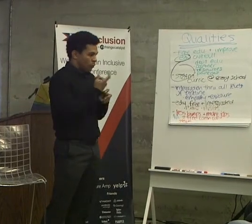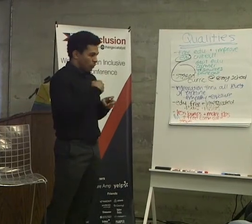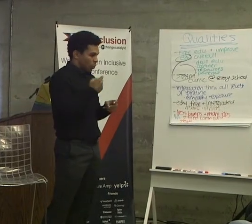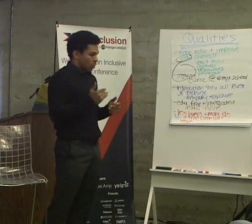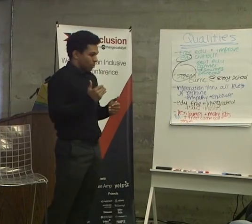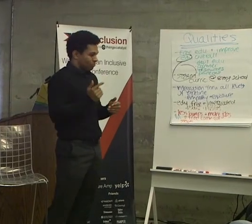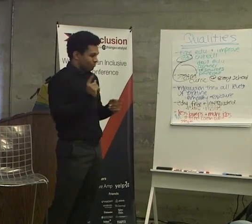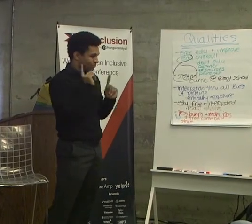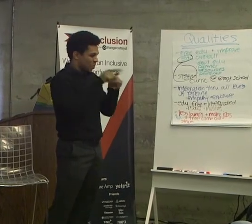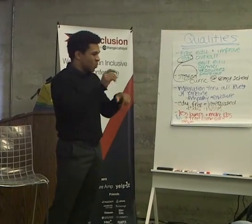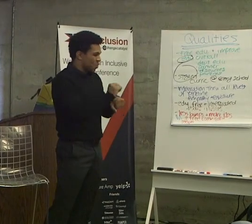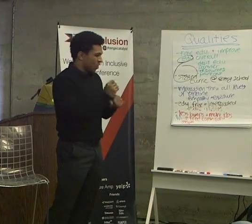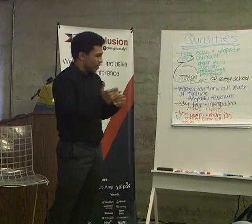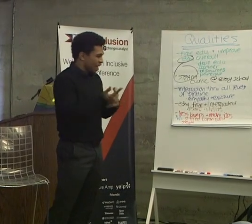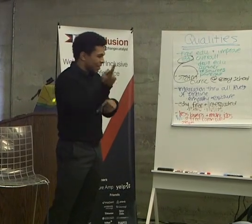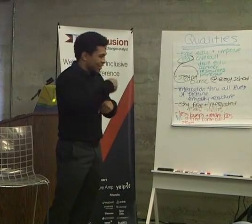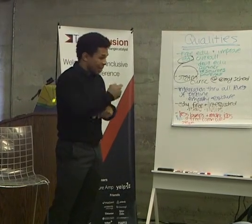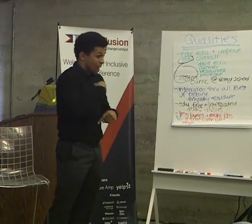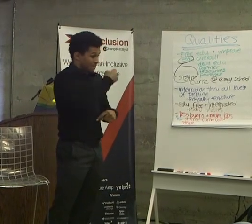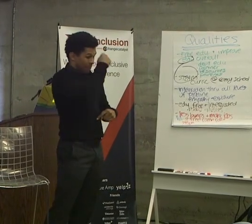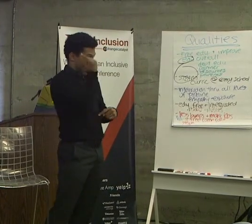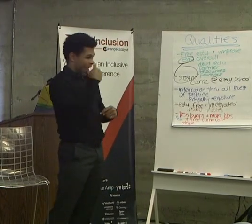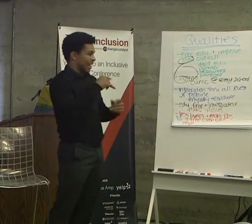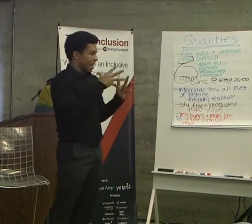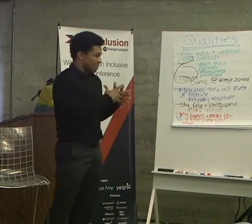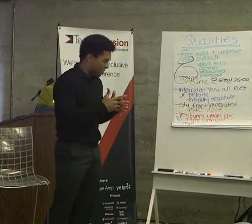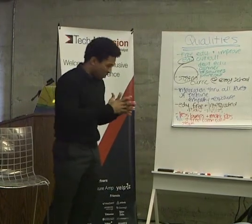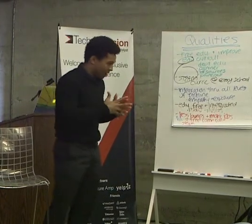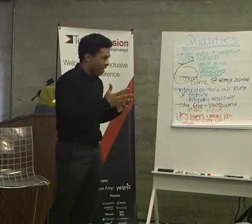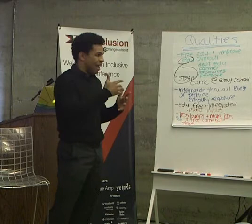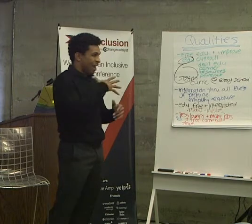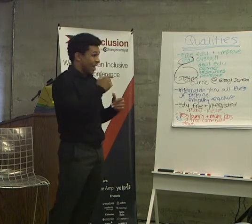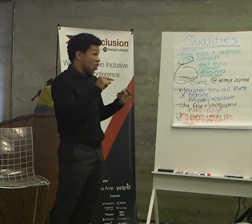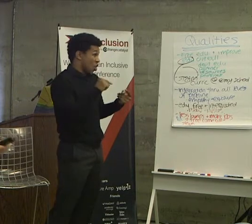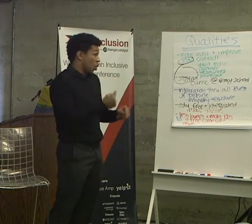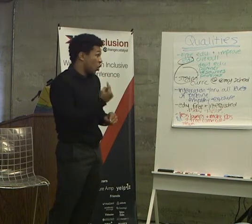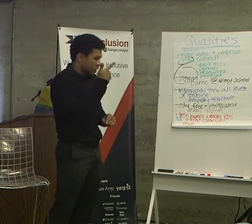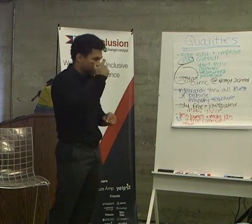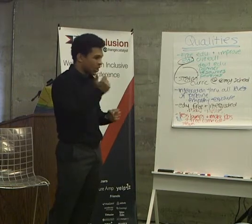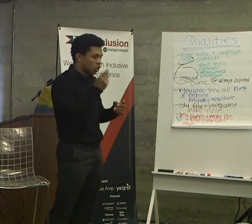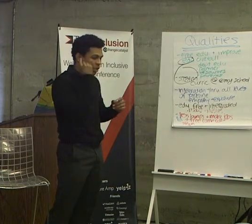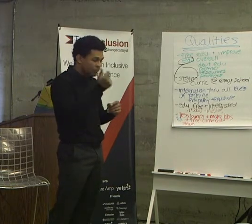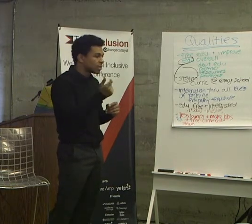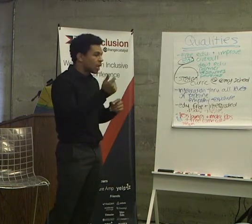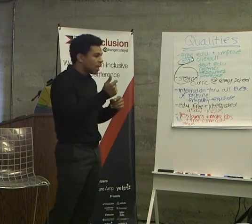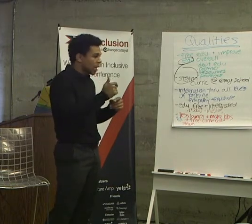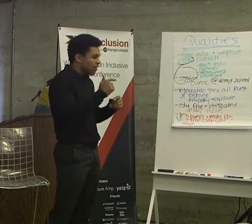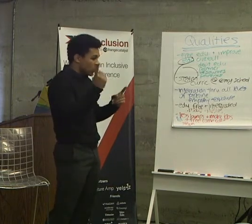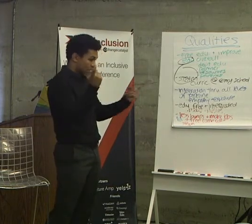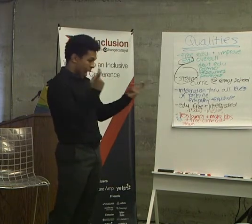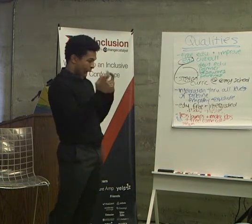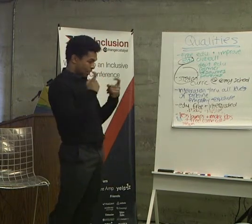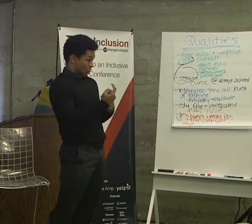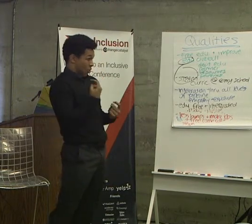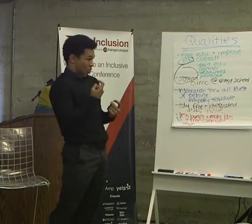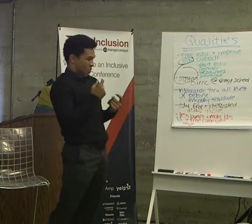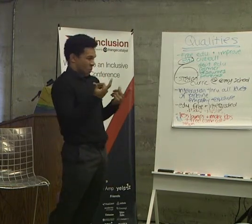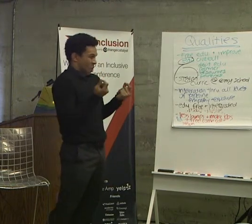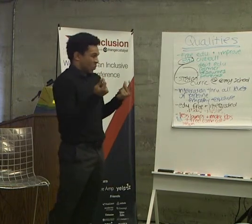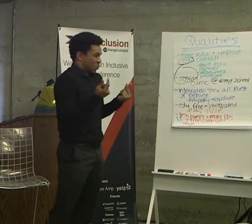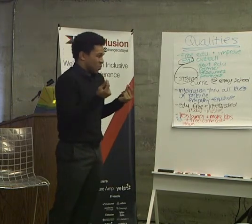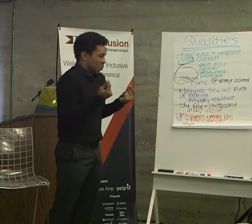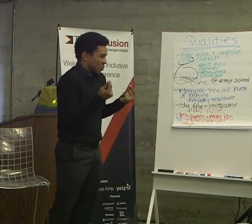that hurts. And suddenly, everyone is there asking what they can do, right? Because they care about her. But it's hard to understand